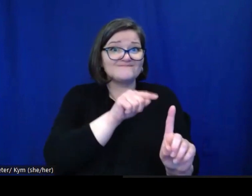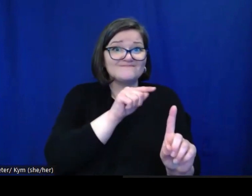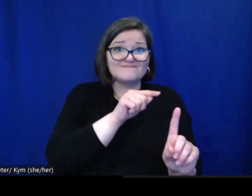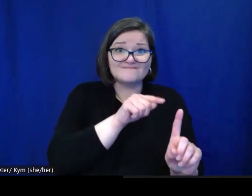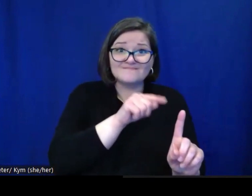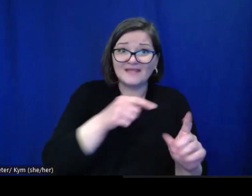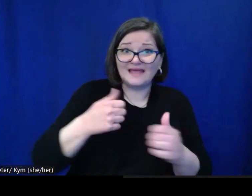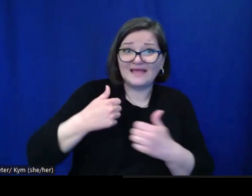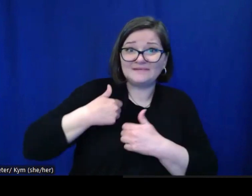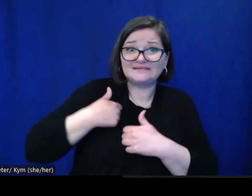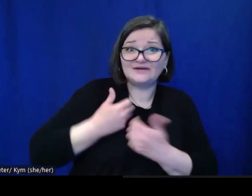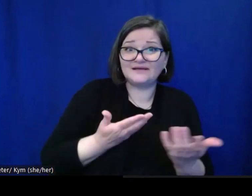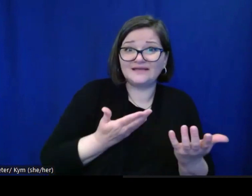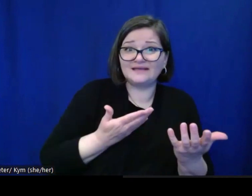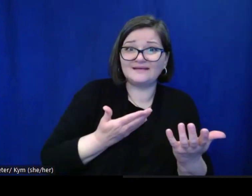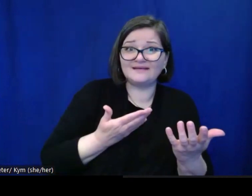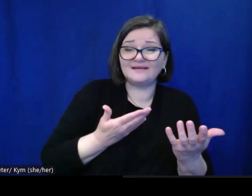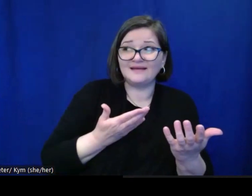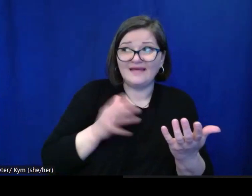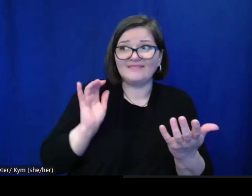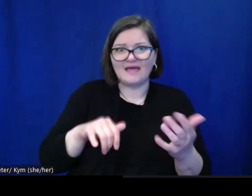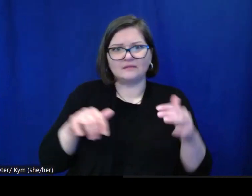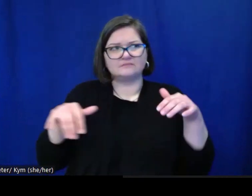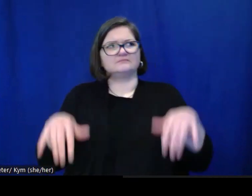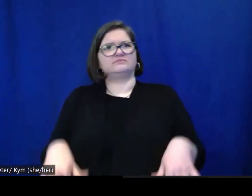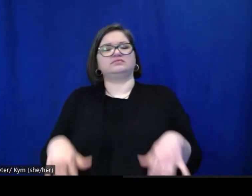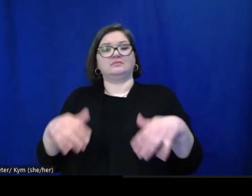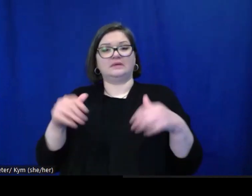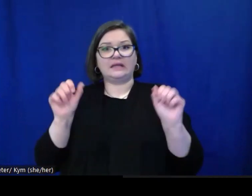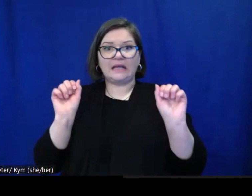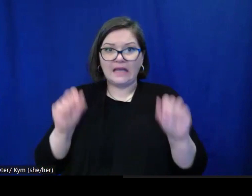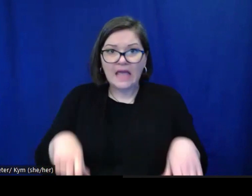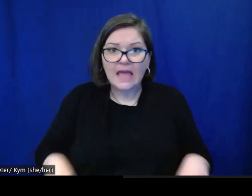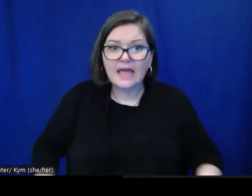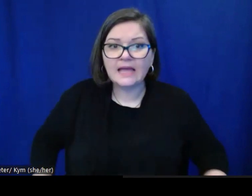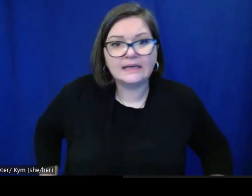forces. That's a shocker.